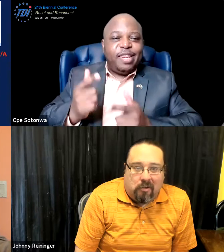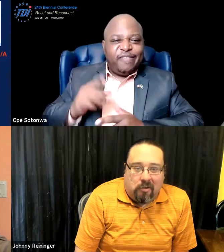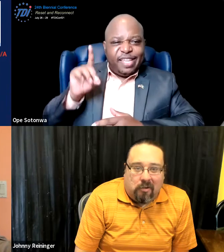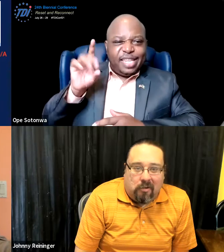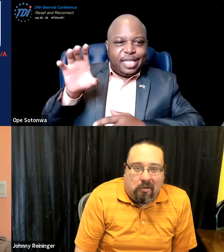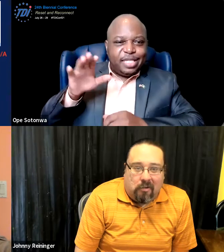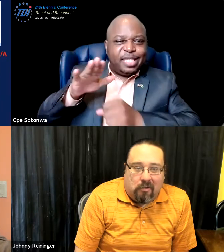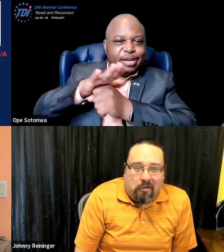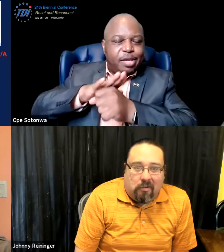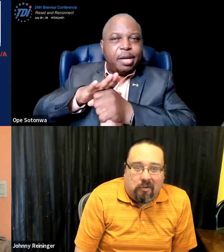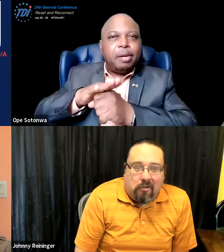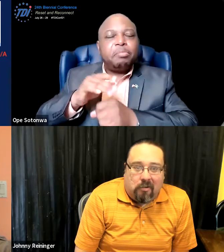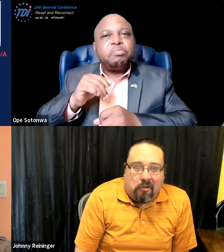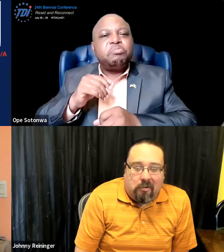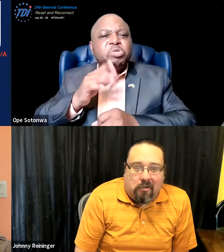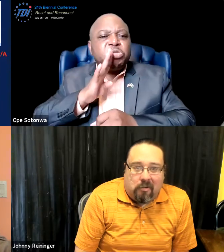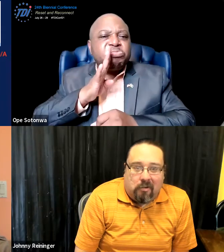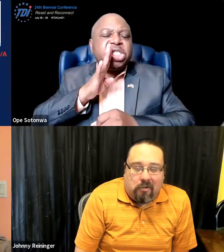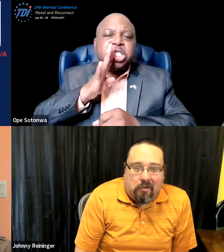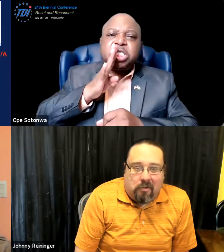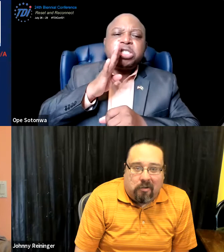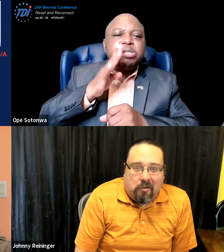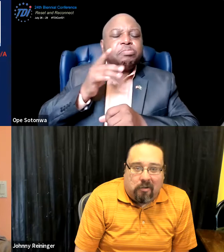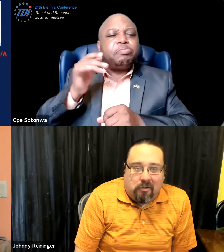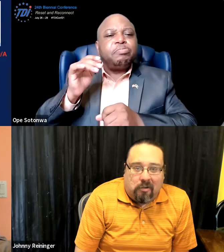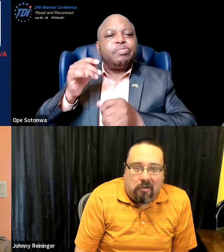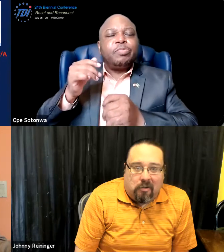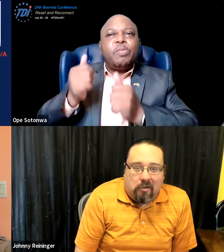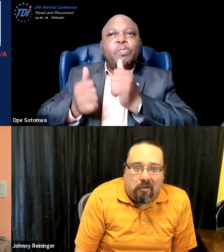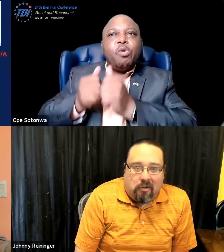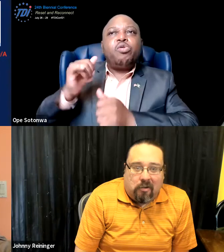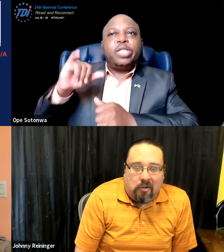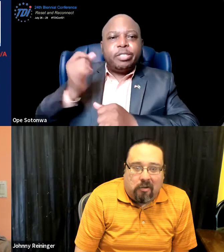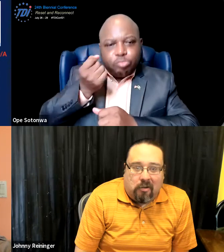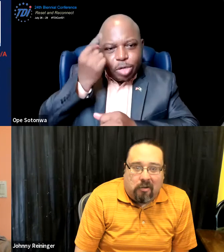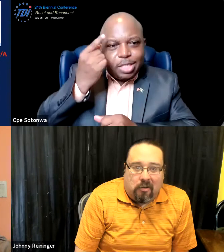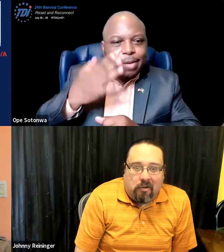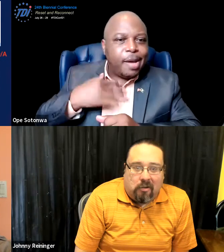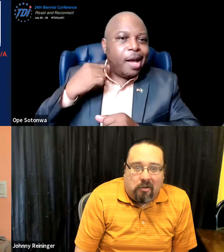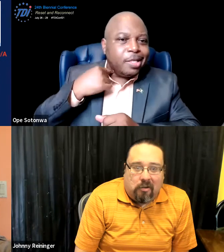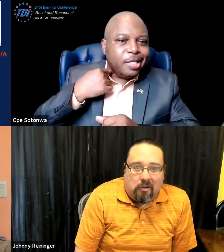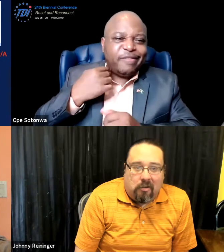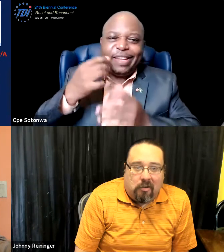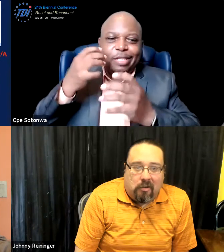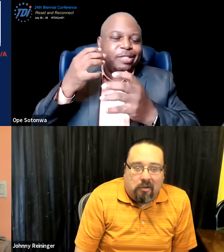well. And I lived in the DC area and